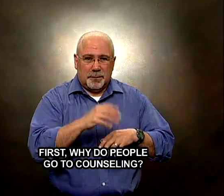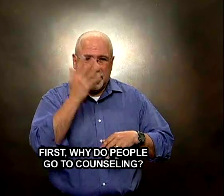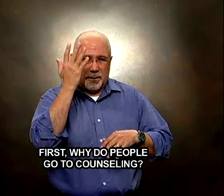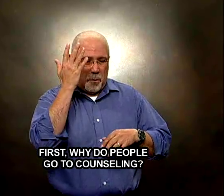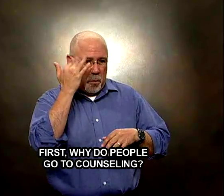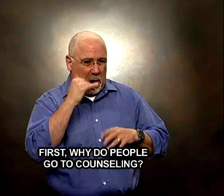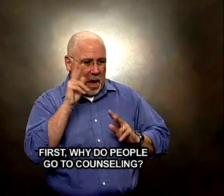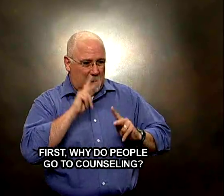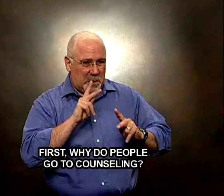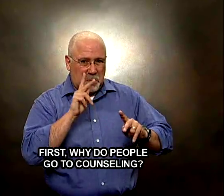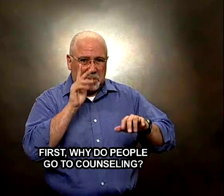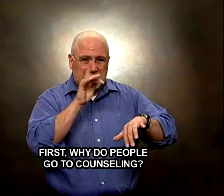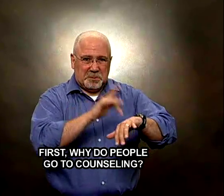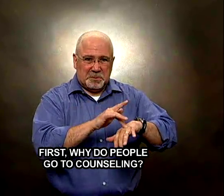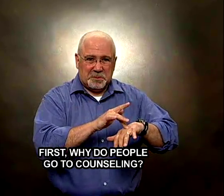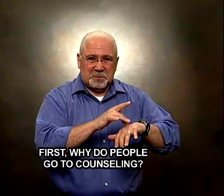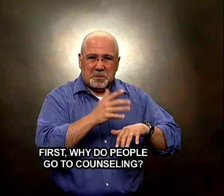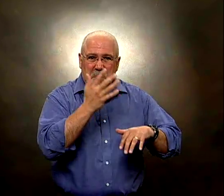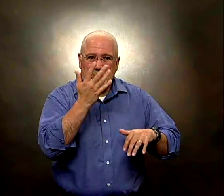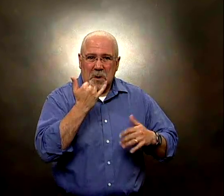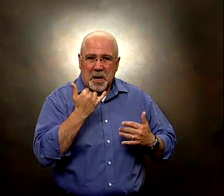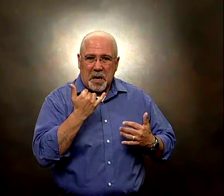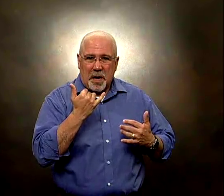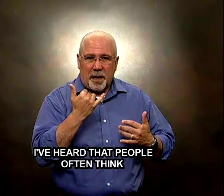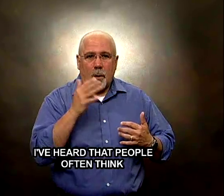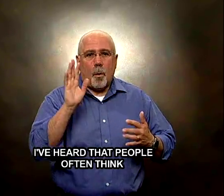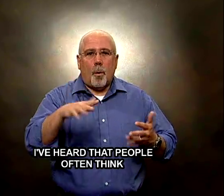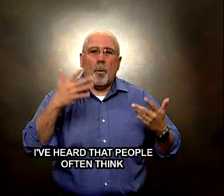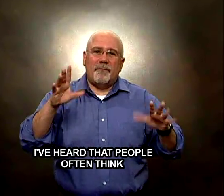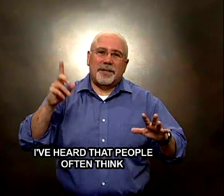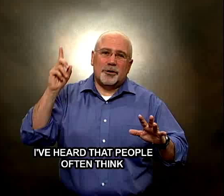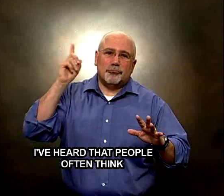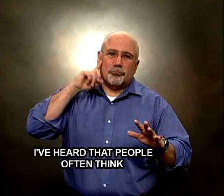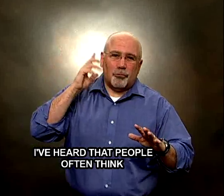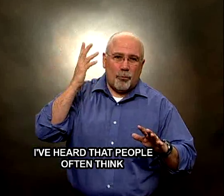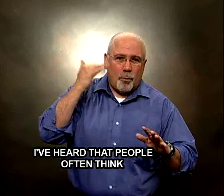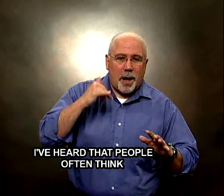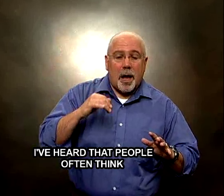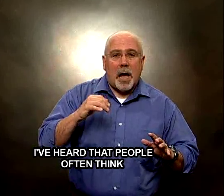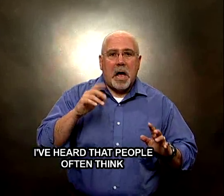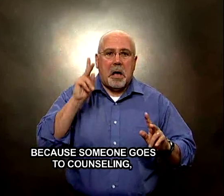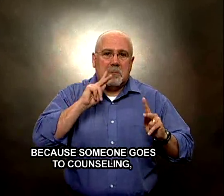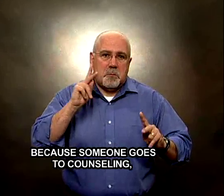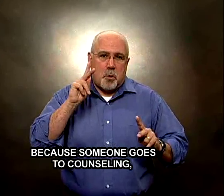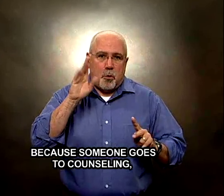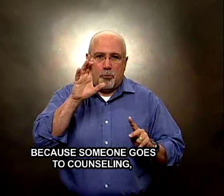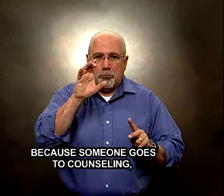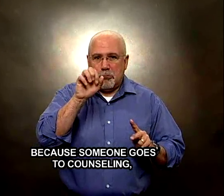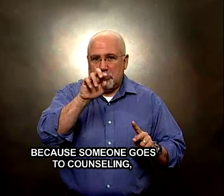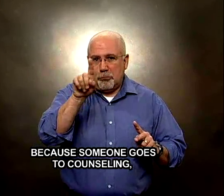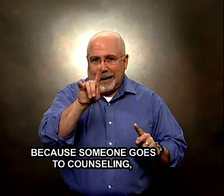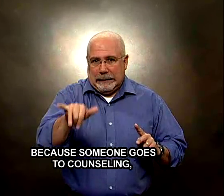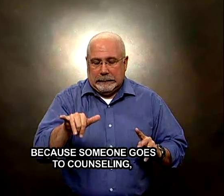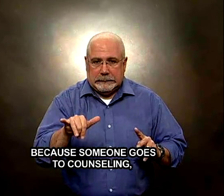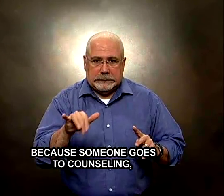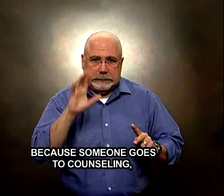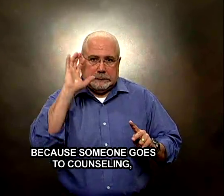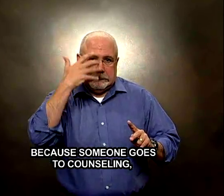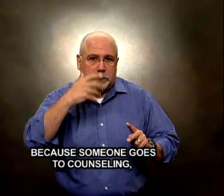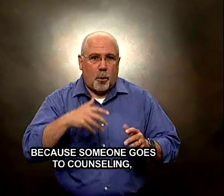why do people go to counseling? I've heard that people often think because someone goes to counseling